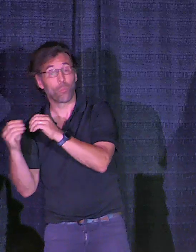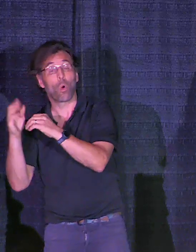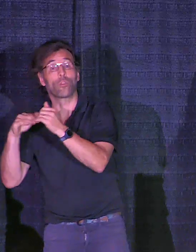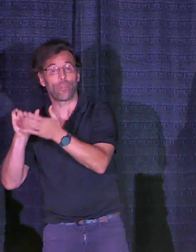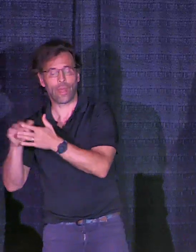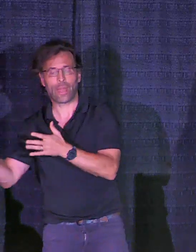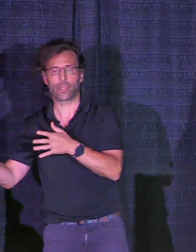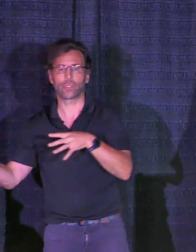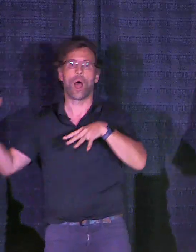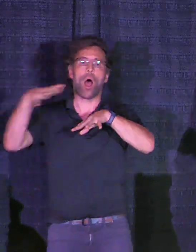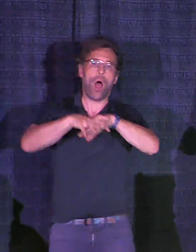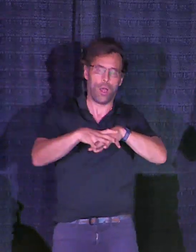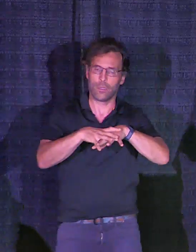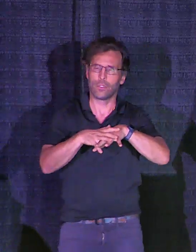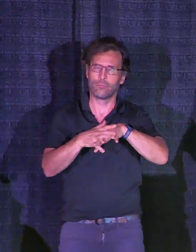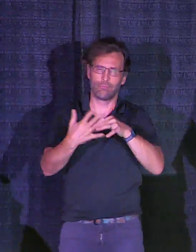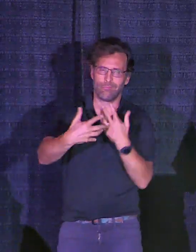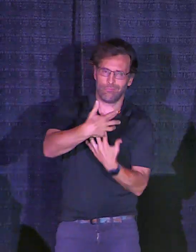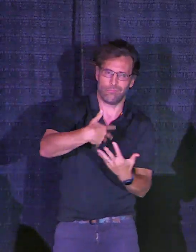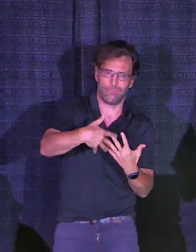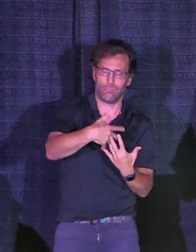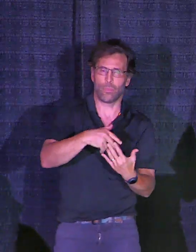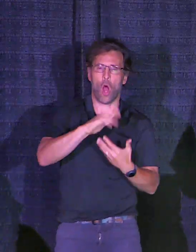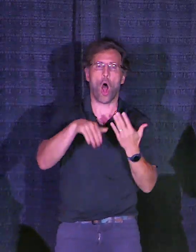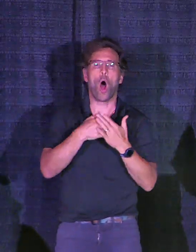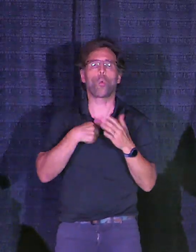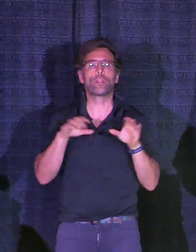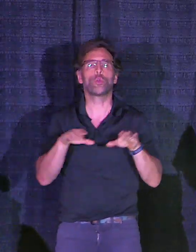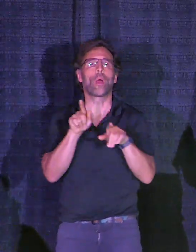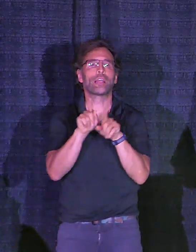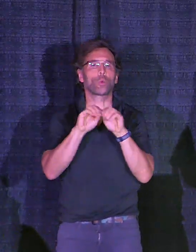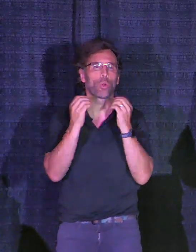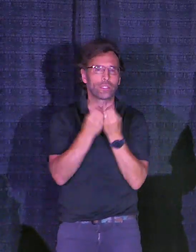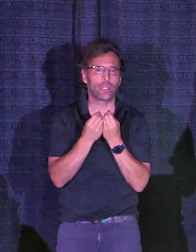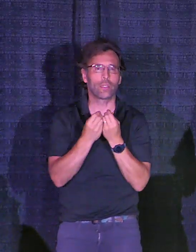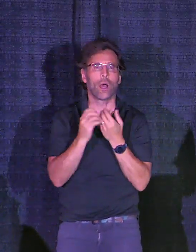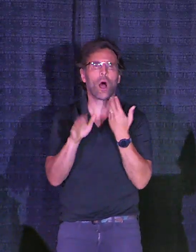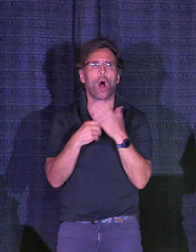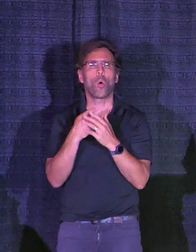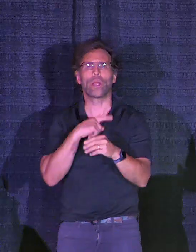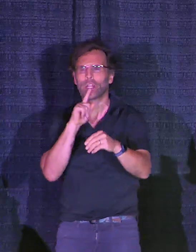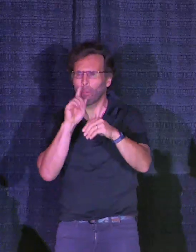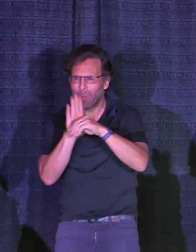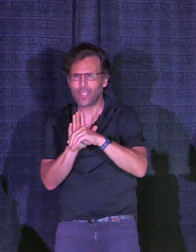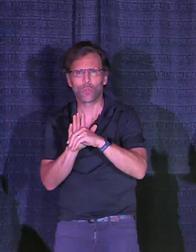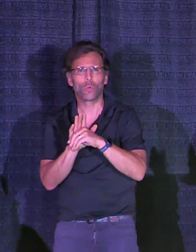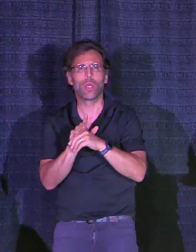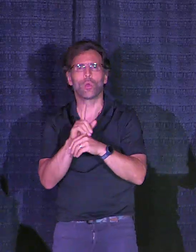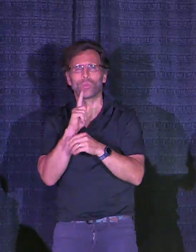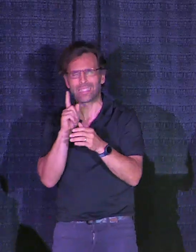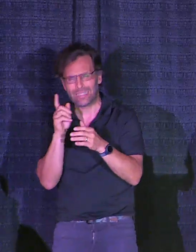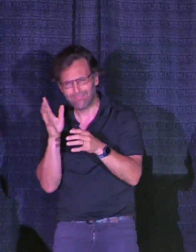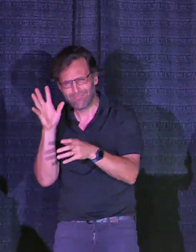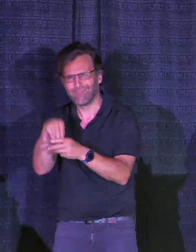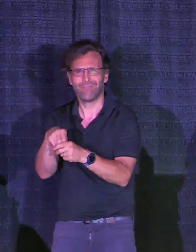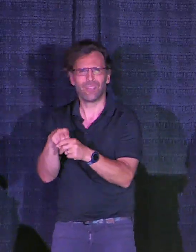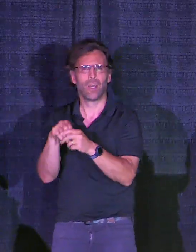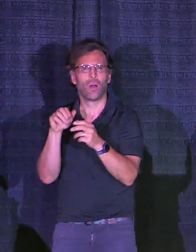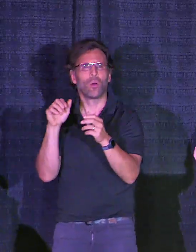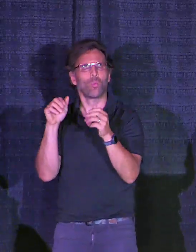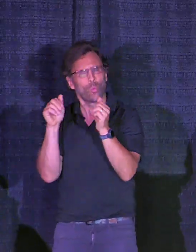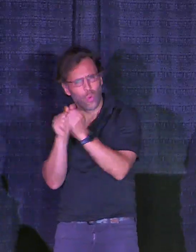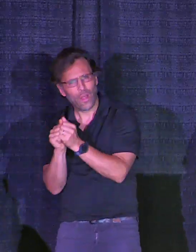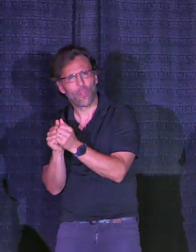is interwoven into all that we do as an organization. All of the things that we are committed to is really driven by and